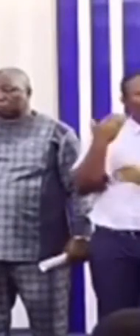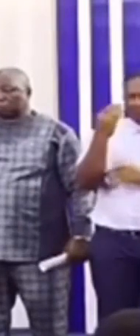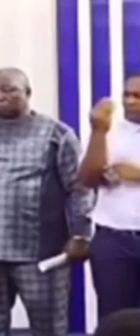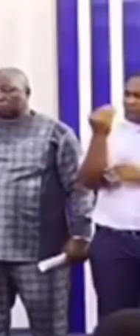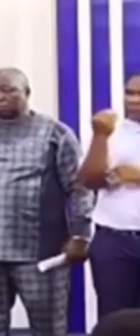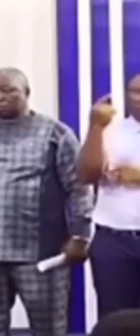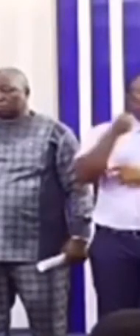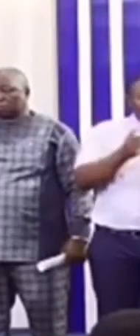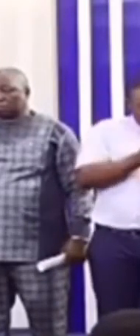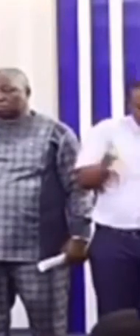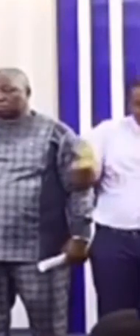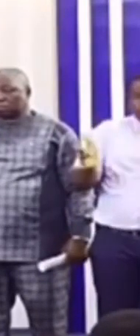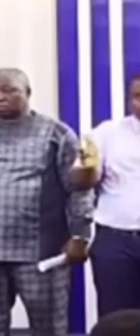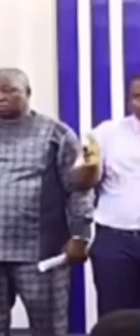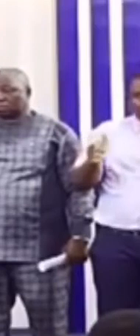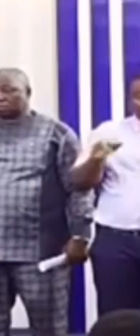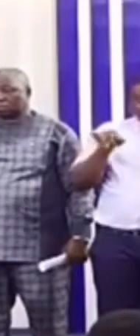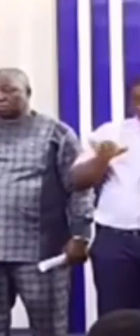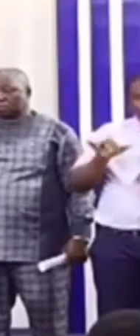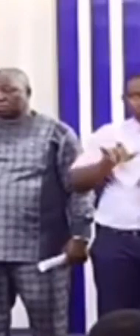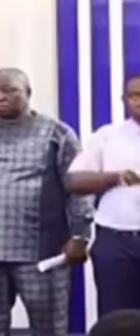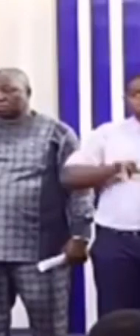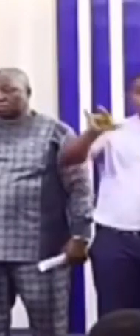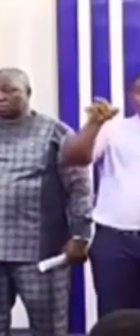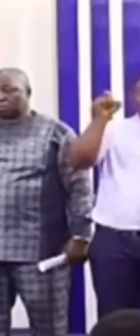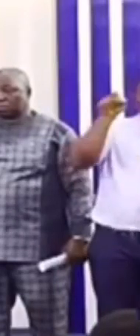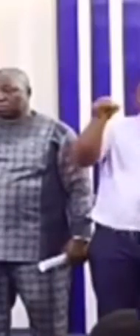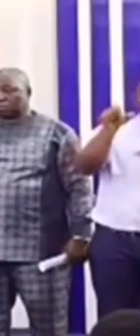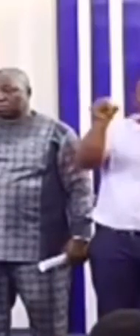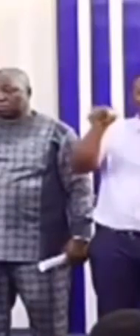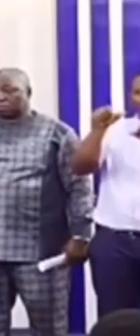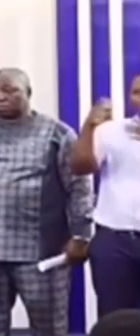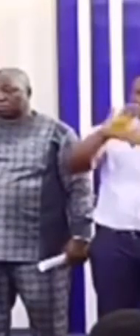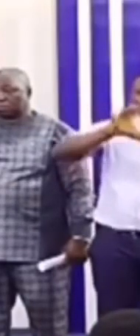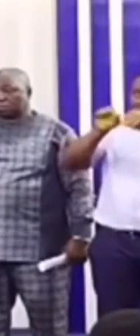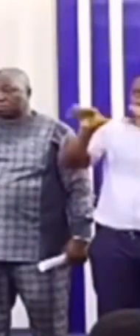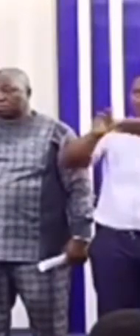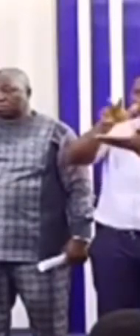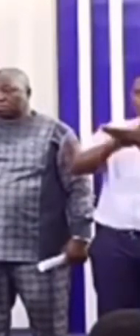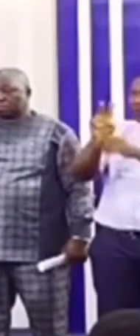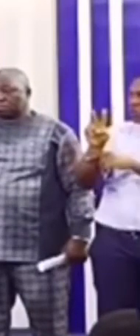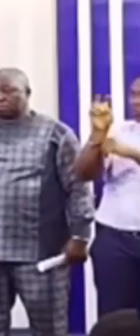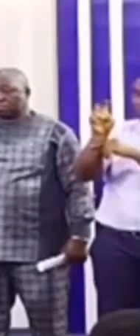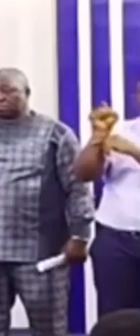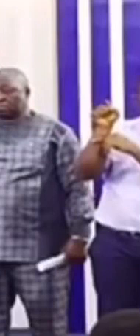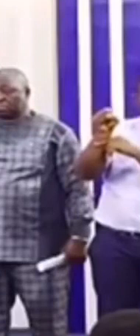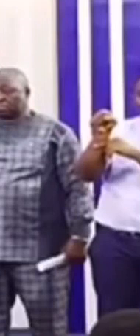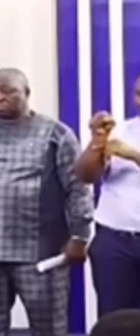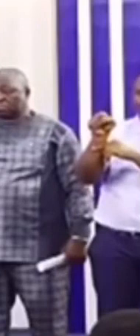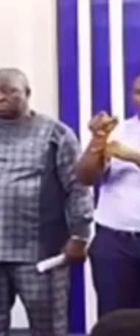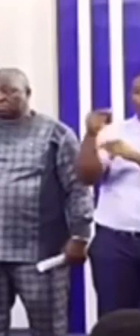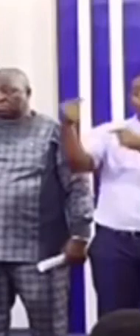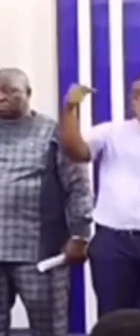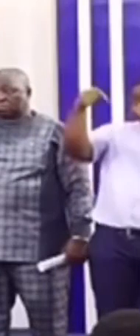days, has been to a country that has recorded at least 200 cases of COVID-19, will